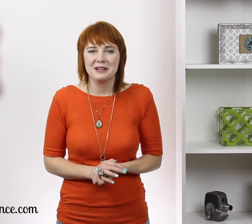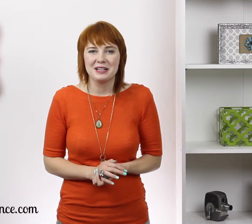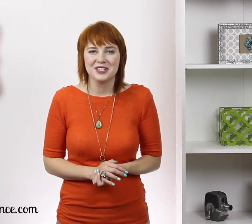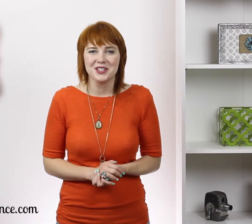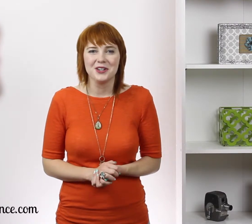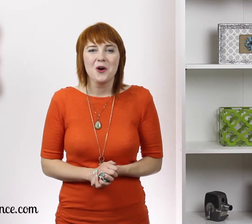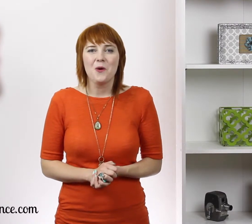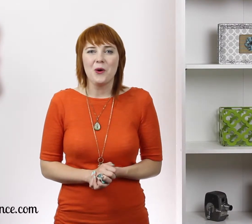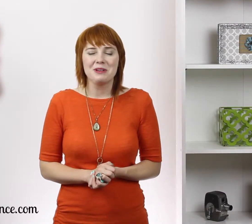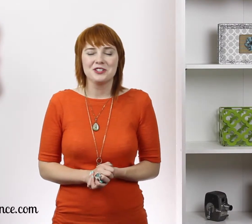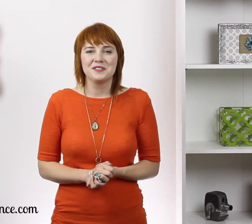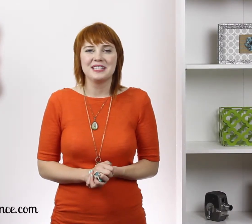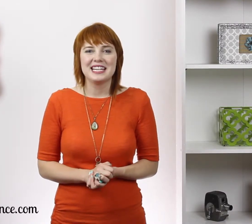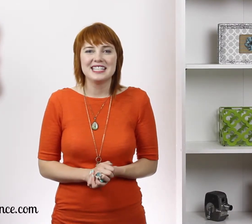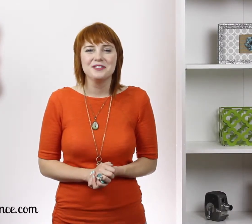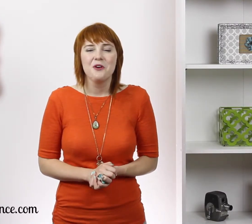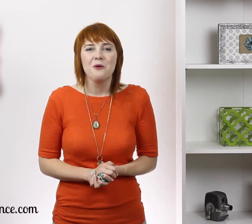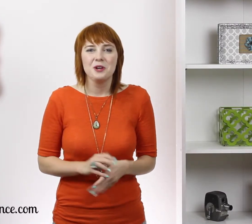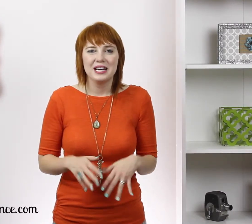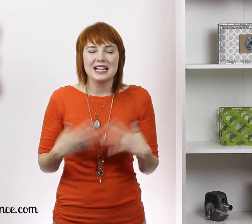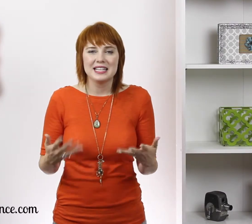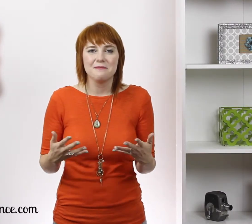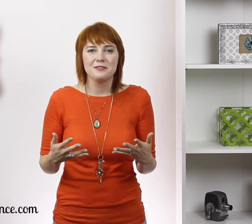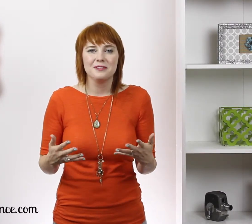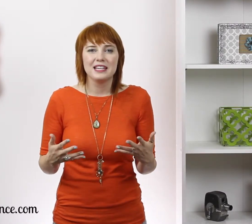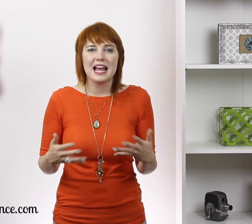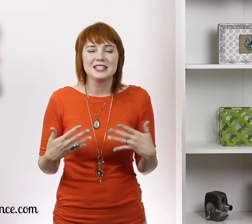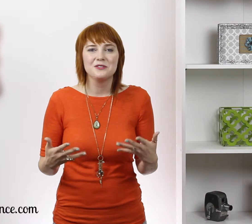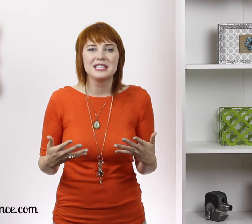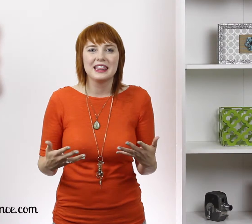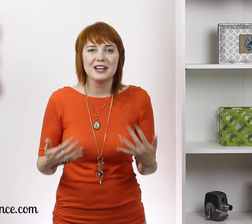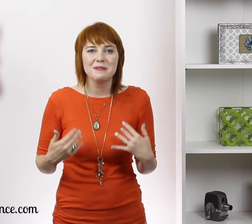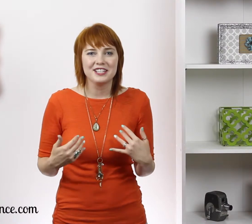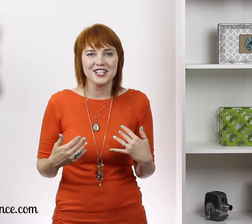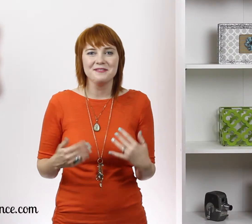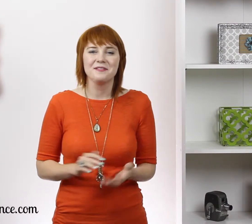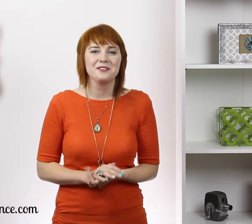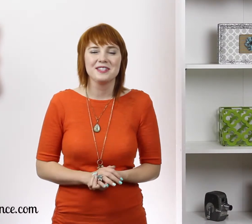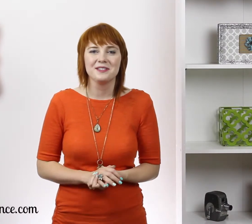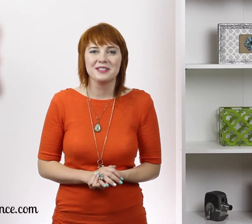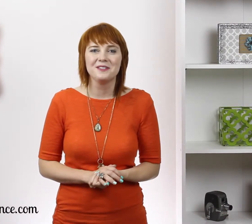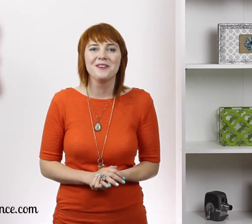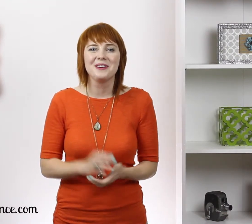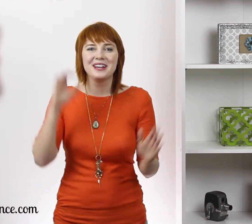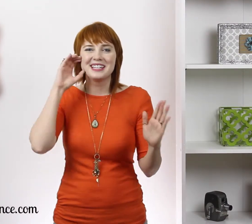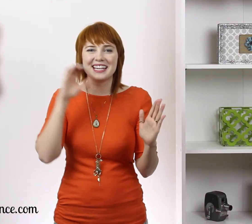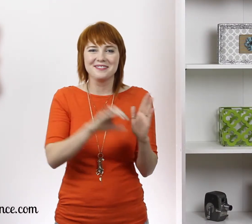a wedding picture or a picture of a vacation. Or you can ask them, they can ask you to take their picture, maybe they're doing something really cool and they want you to